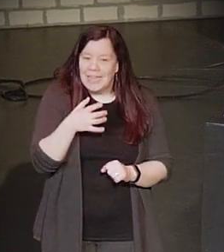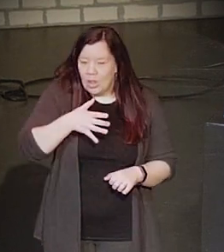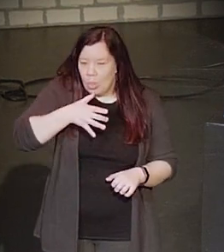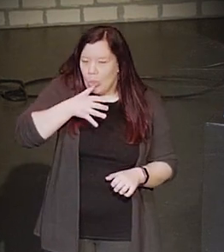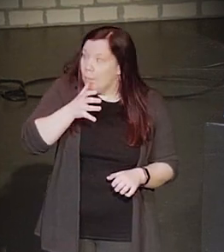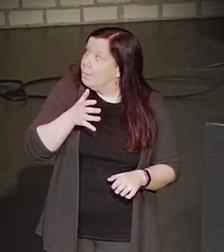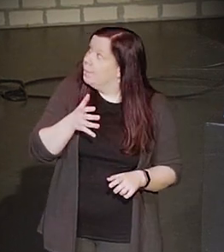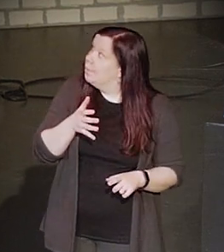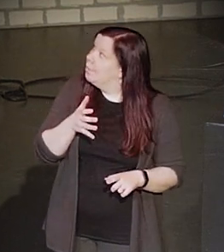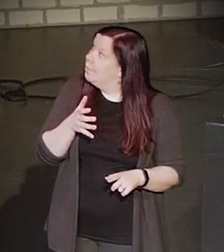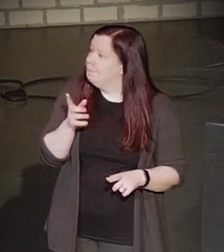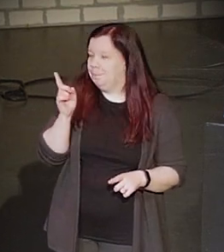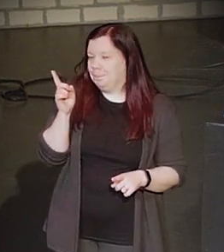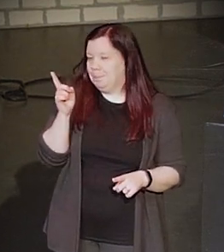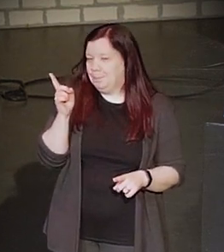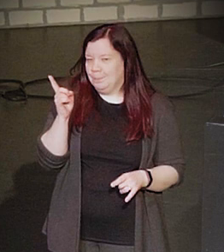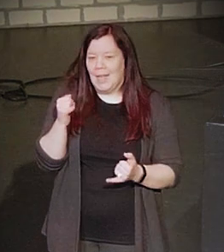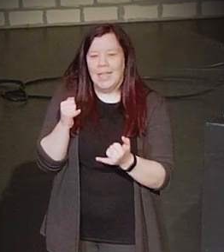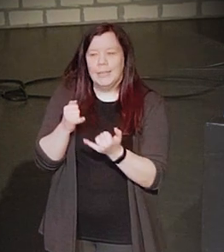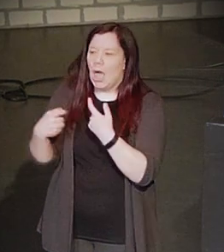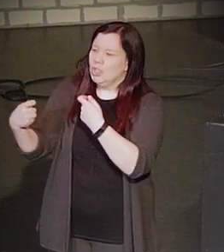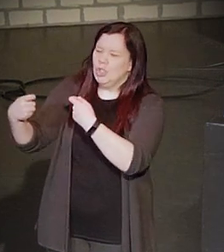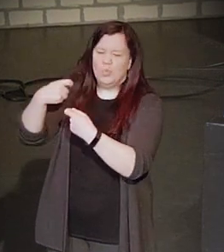rule was harsh and bitter.